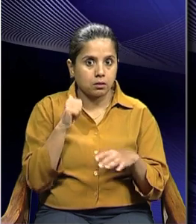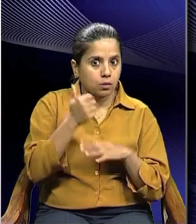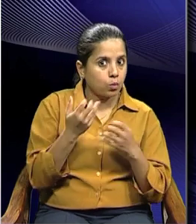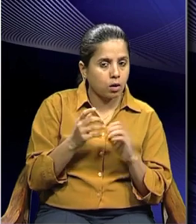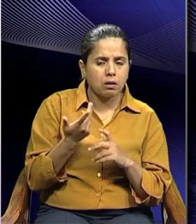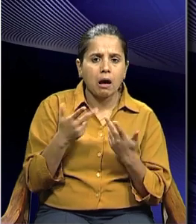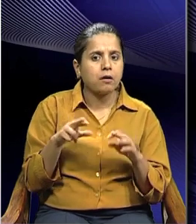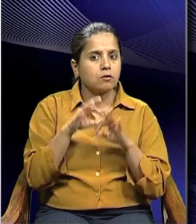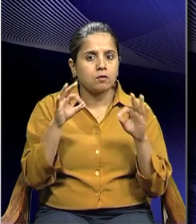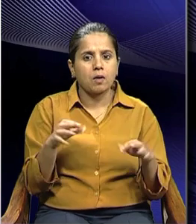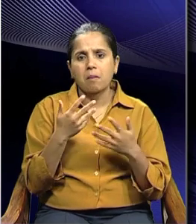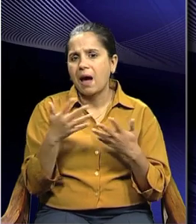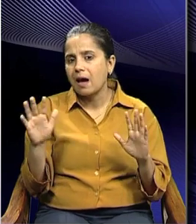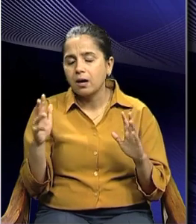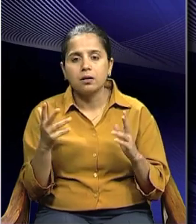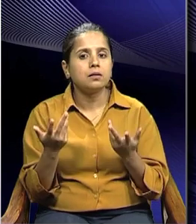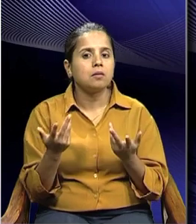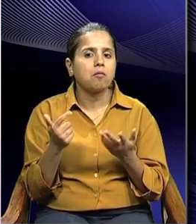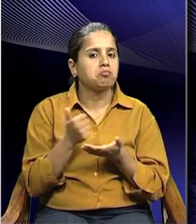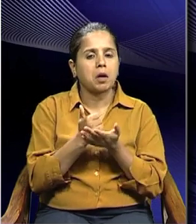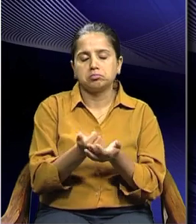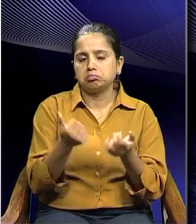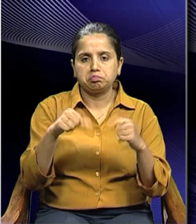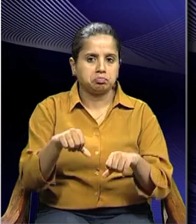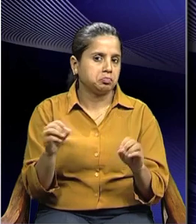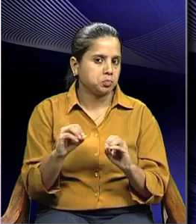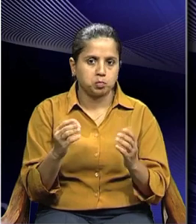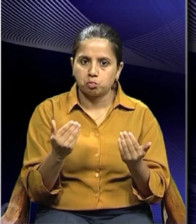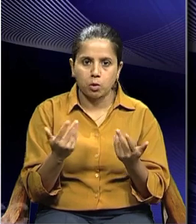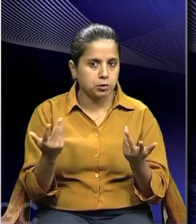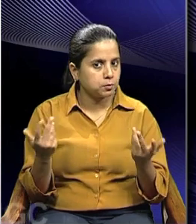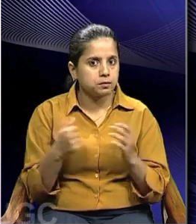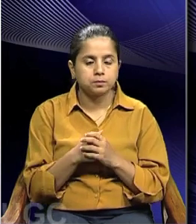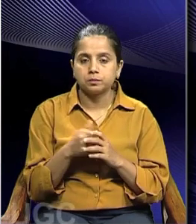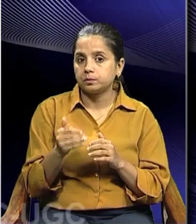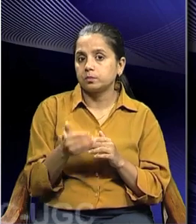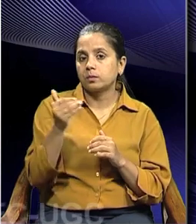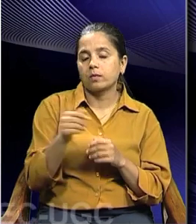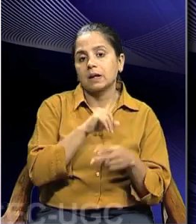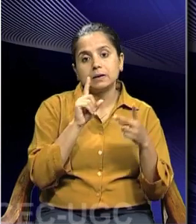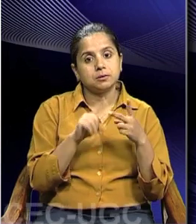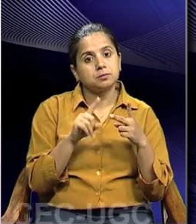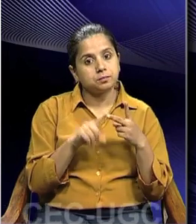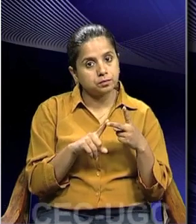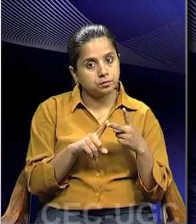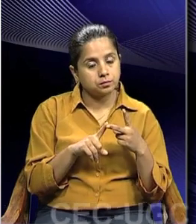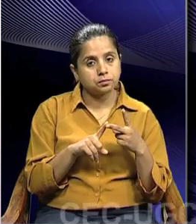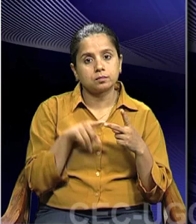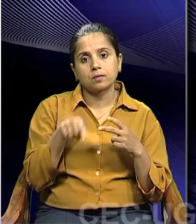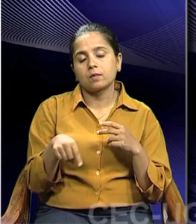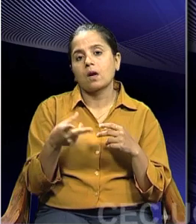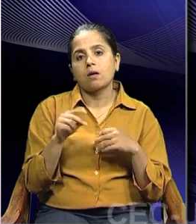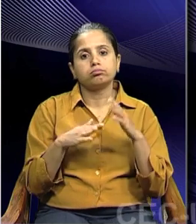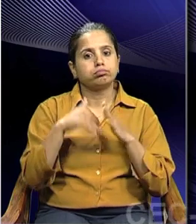no framework can help you in doing so. Moving ahead to the second R, that is